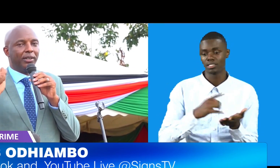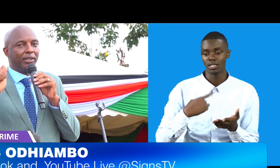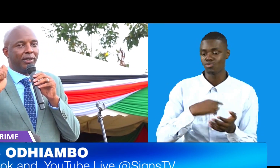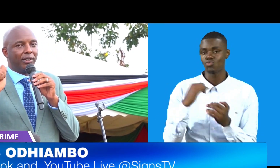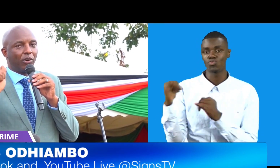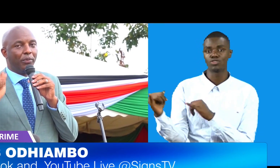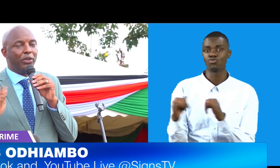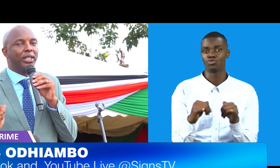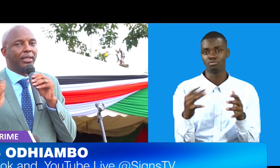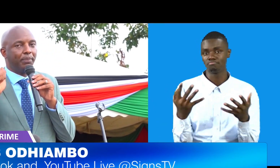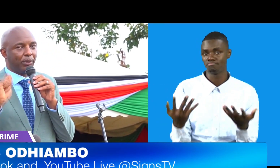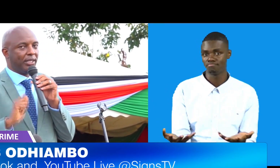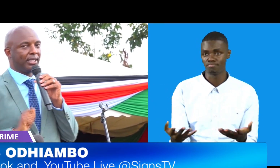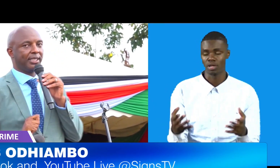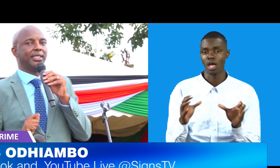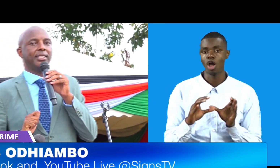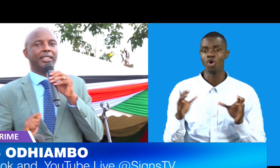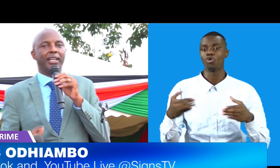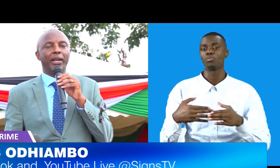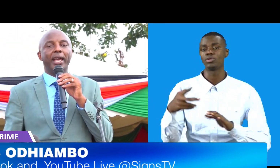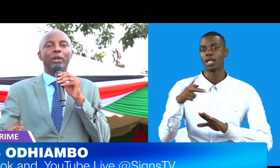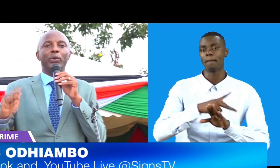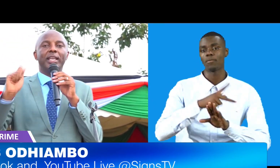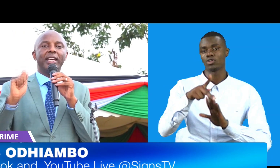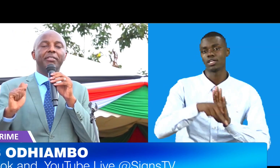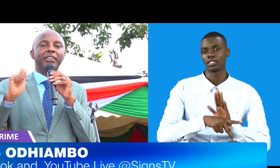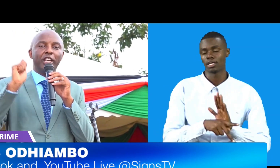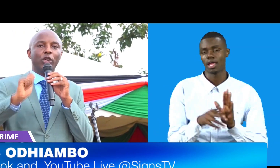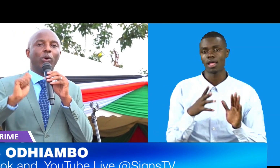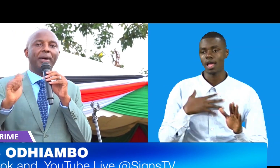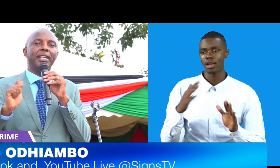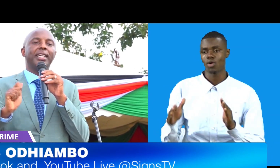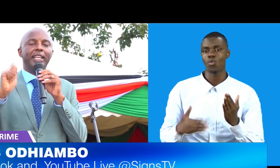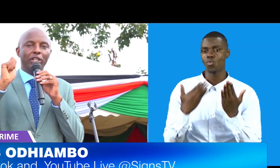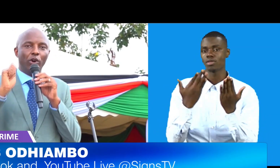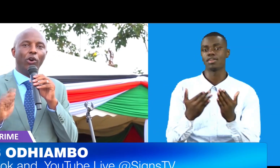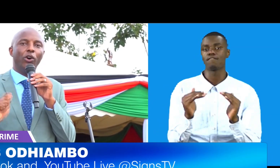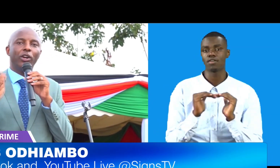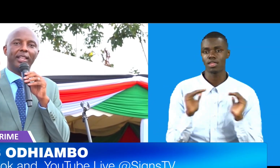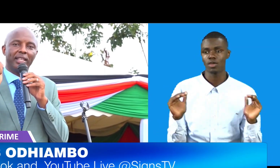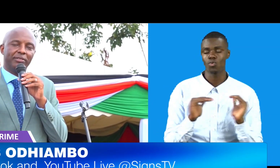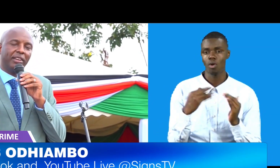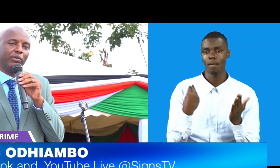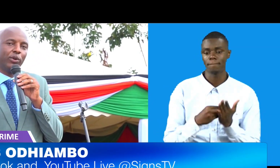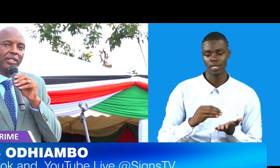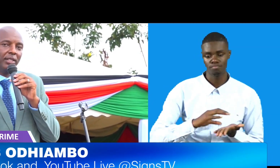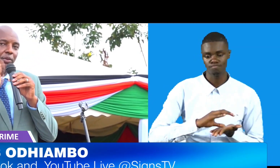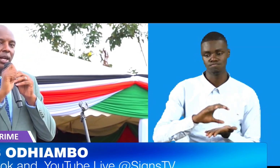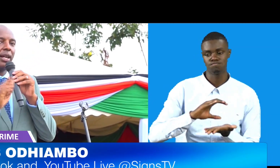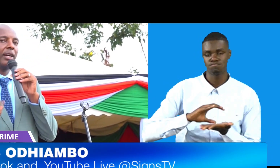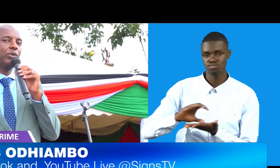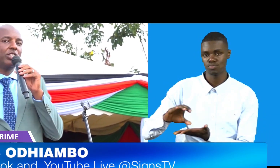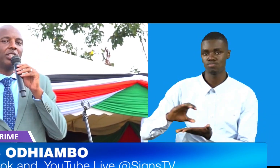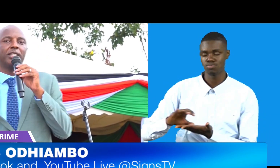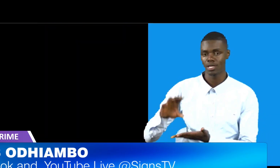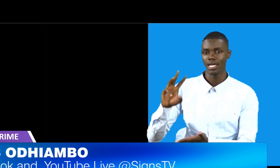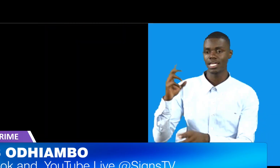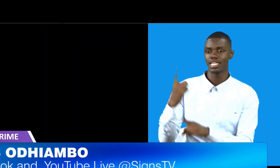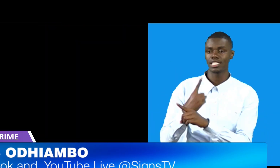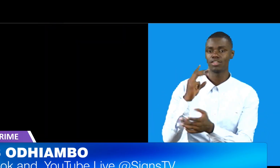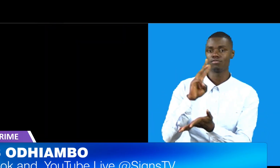introduced community projects, and we gave equal money in all 35 wards in Murang'a